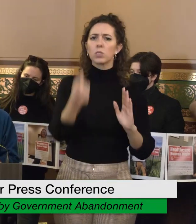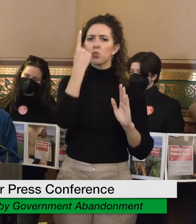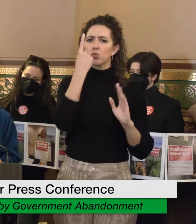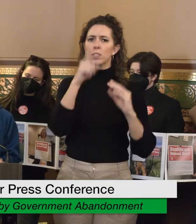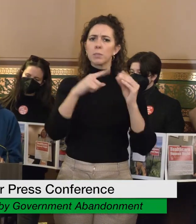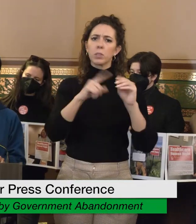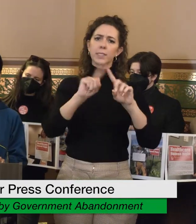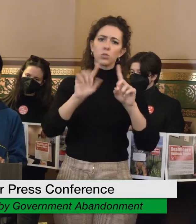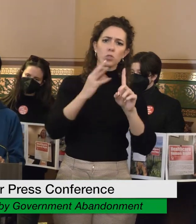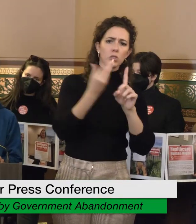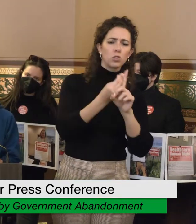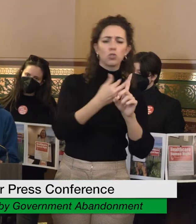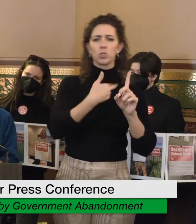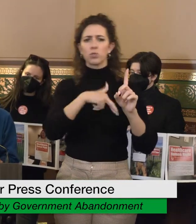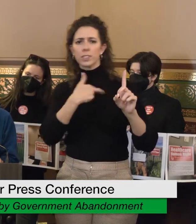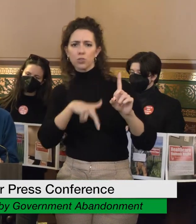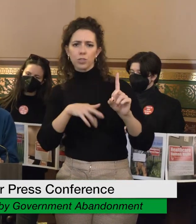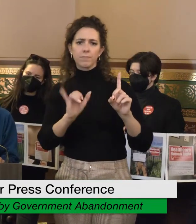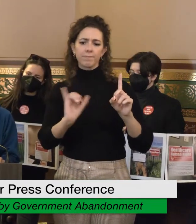religion.